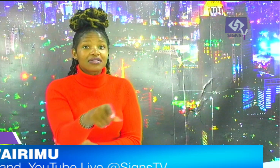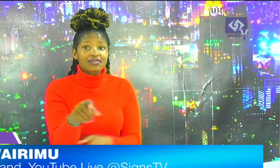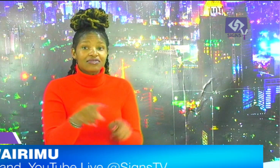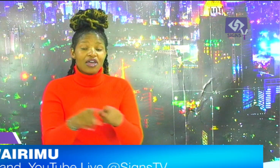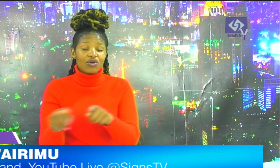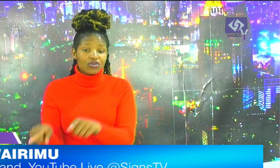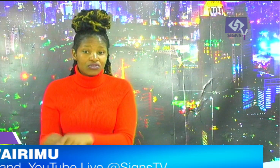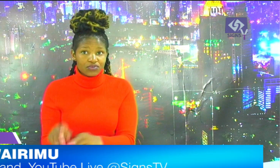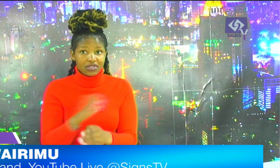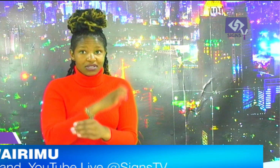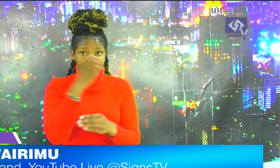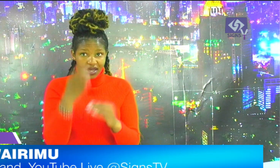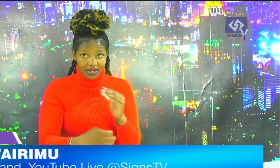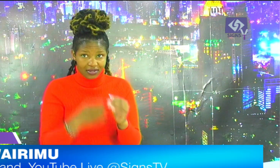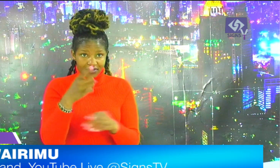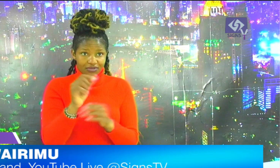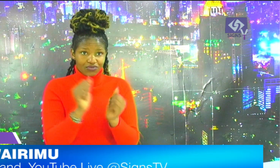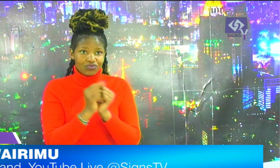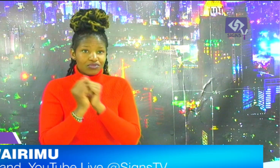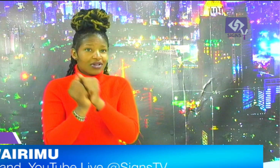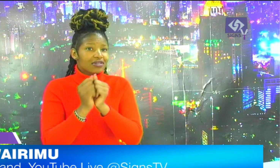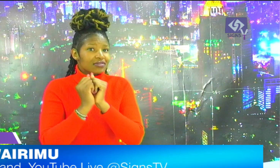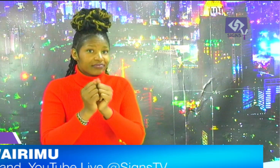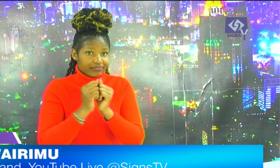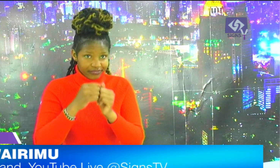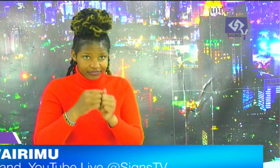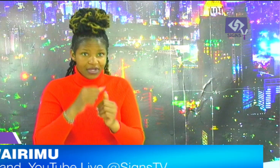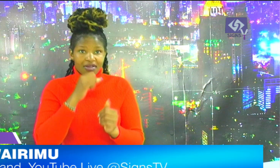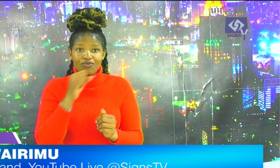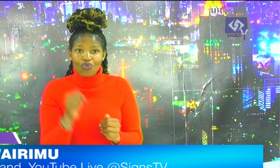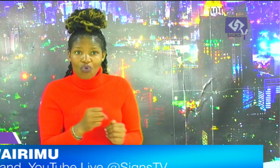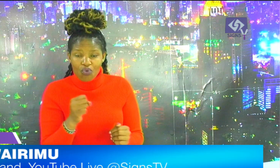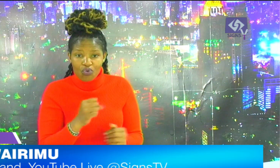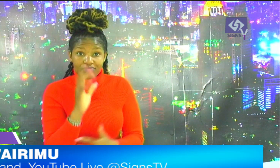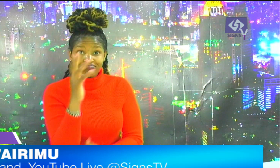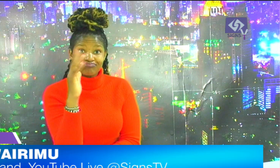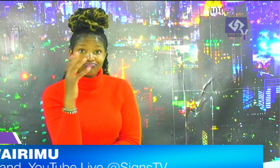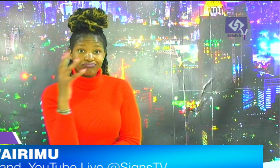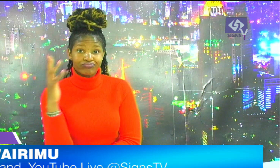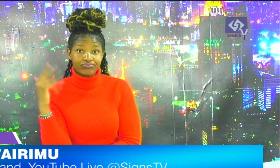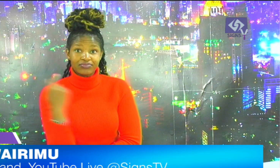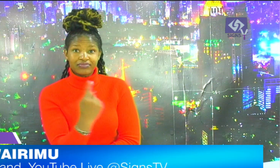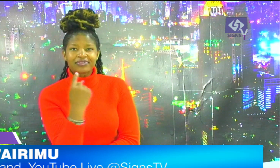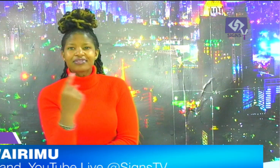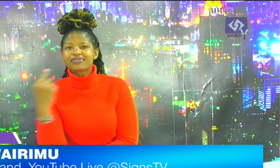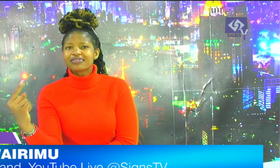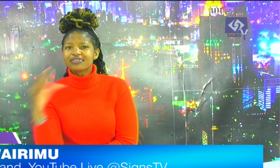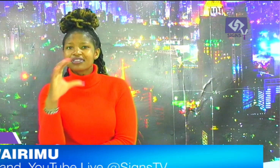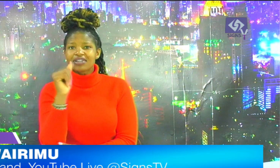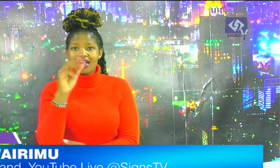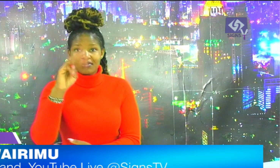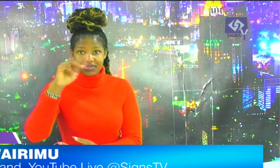old trees such as camphor that are said to be century old.